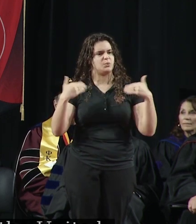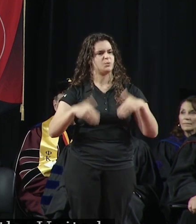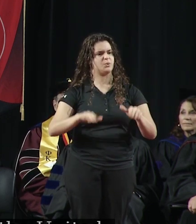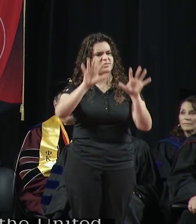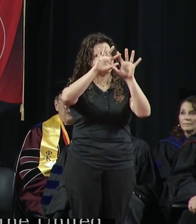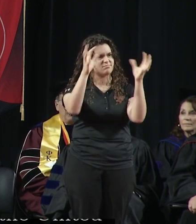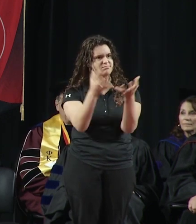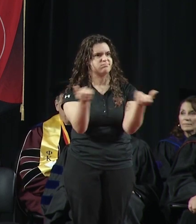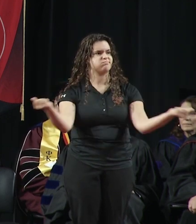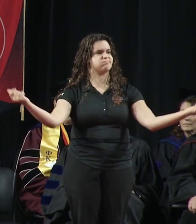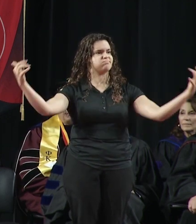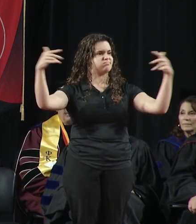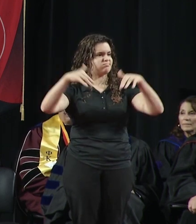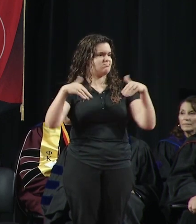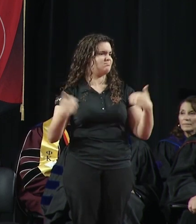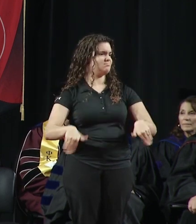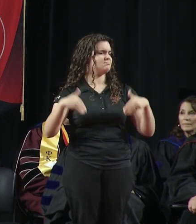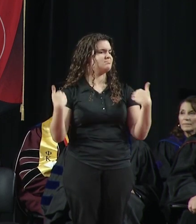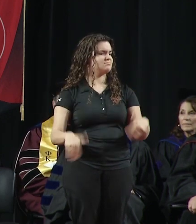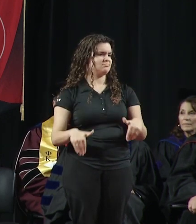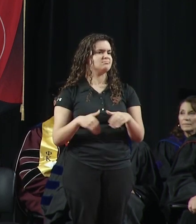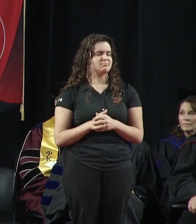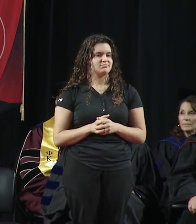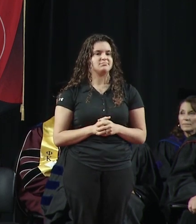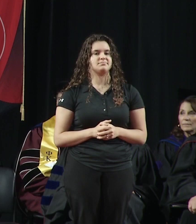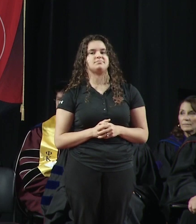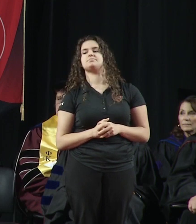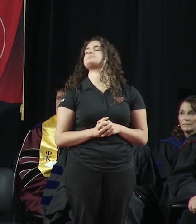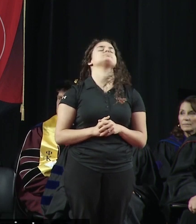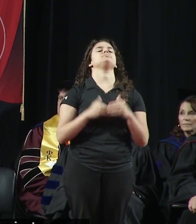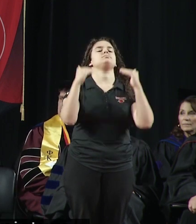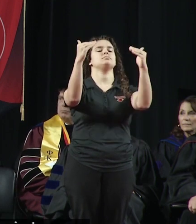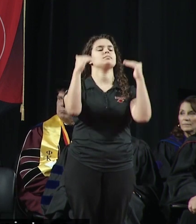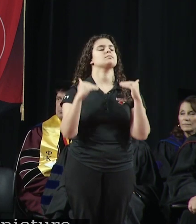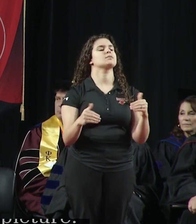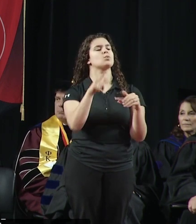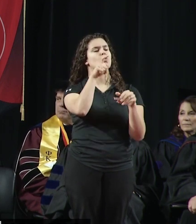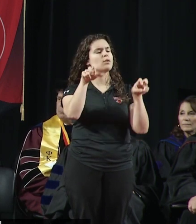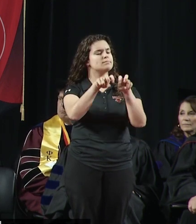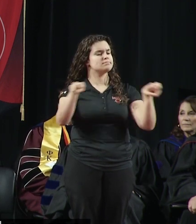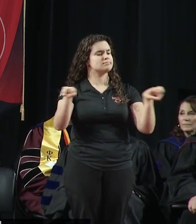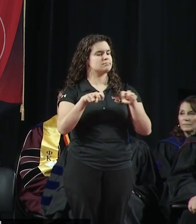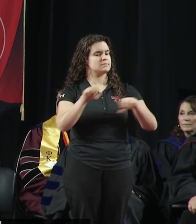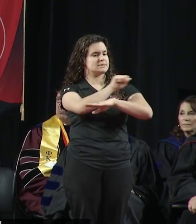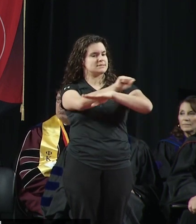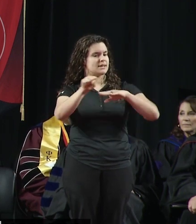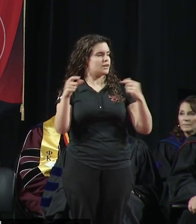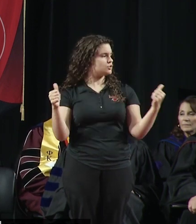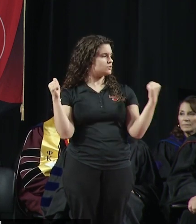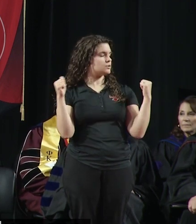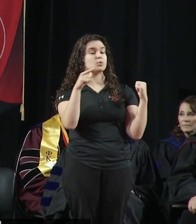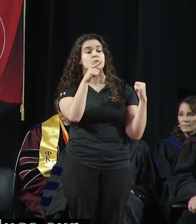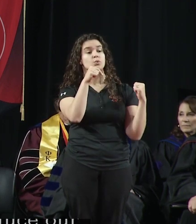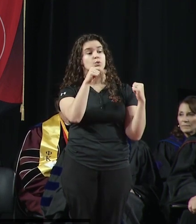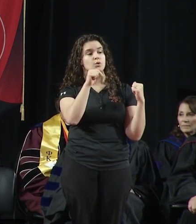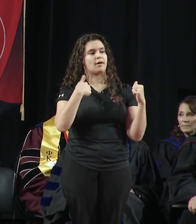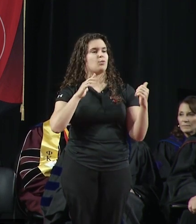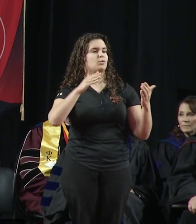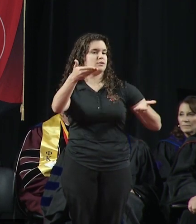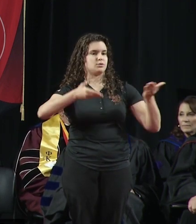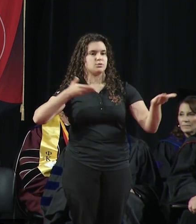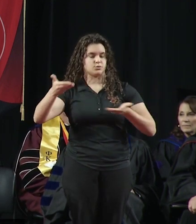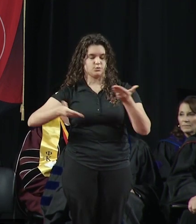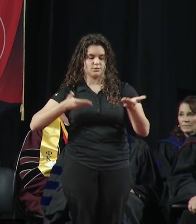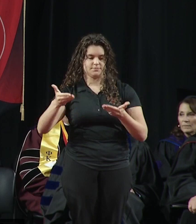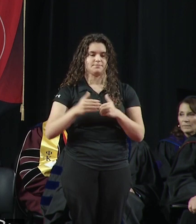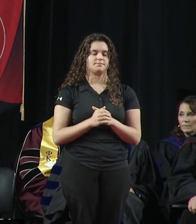picture. Next, I would like to introduce our platform participants. At this time, it is my honor